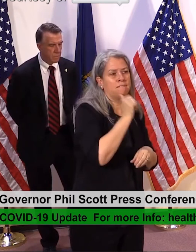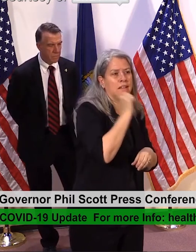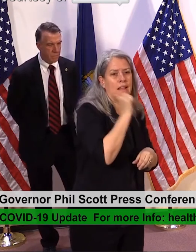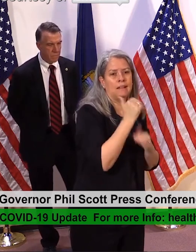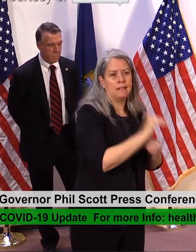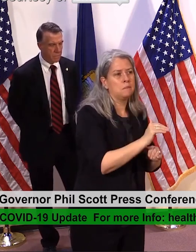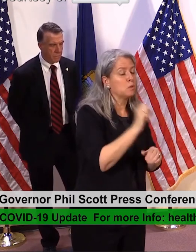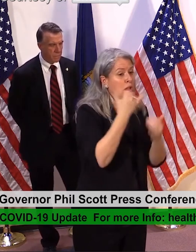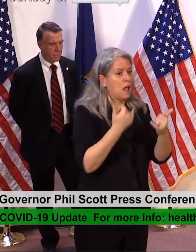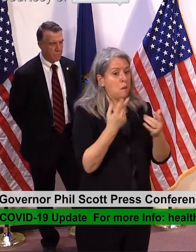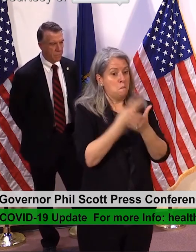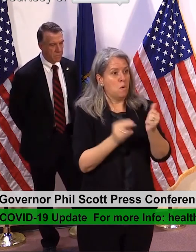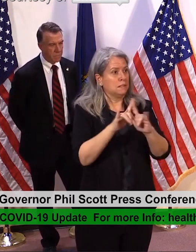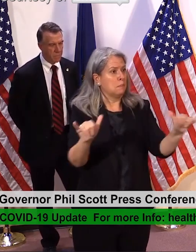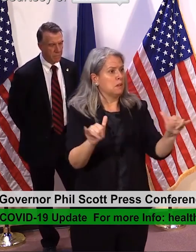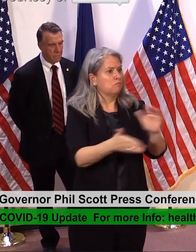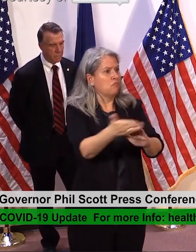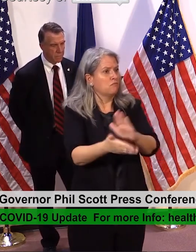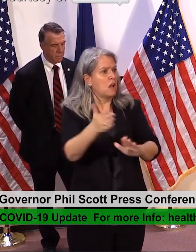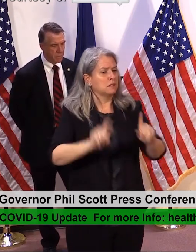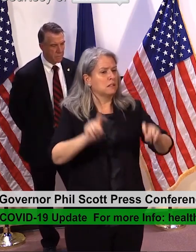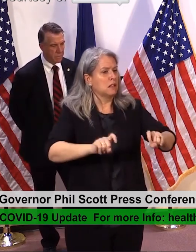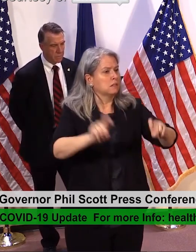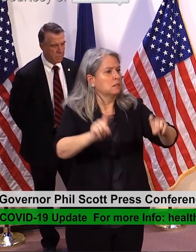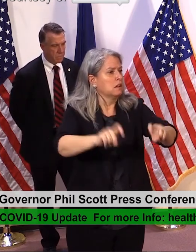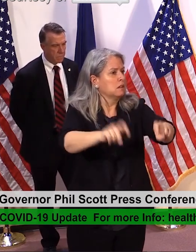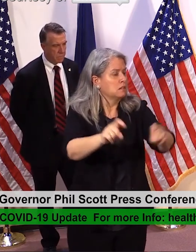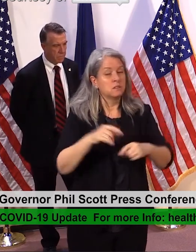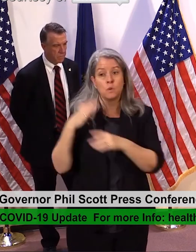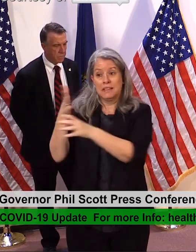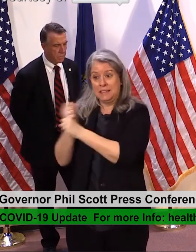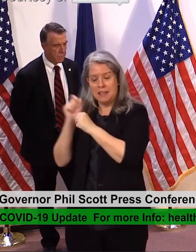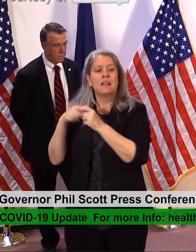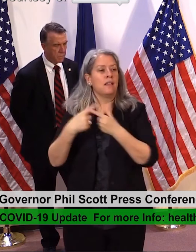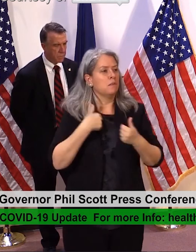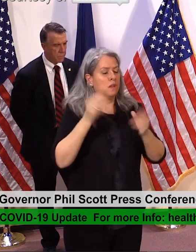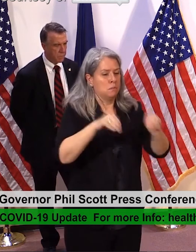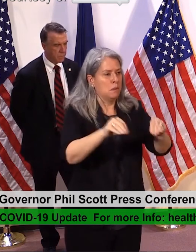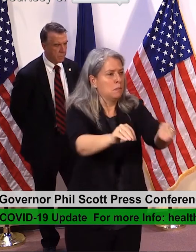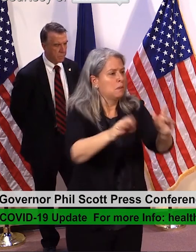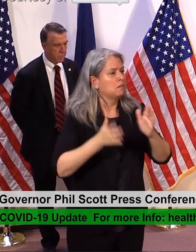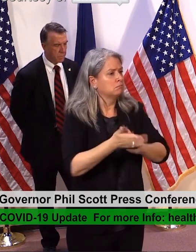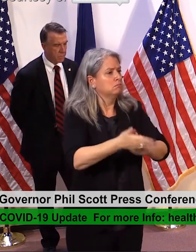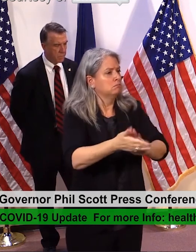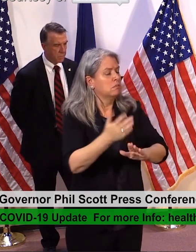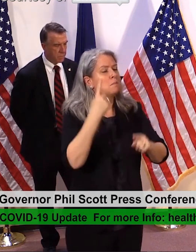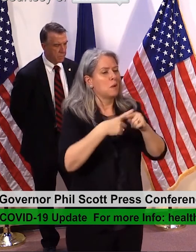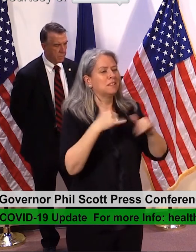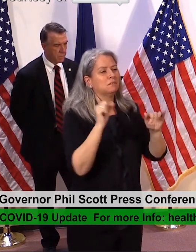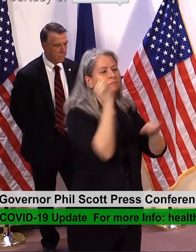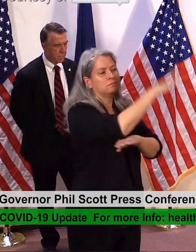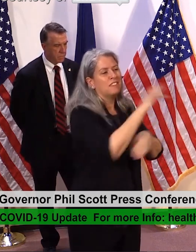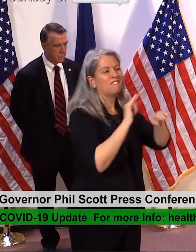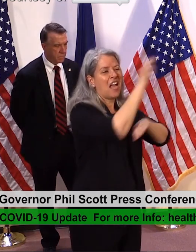be able to do both of those together. We still have capacity at the Mayo Clinic, and the